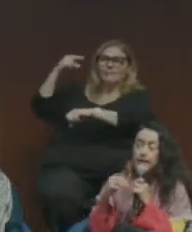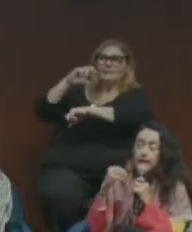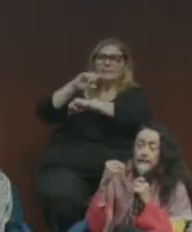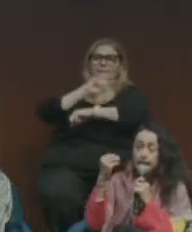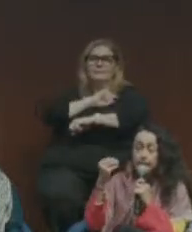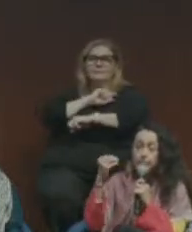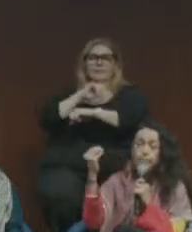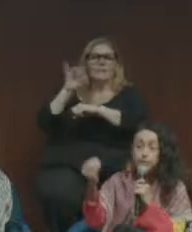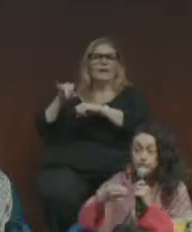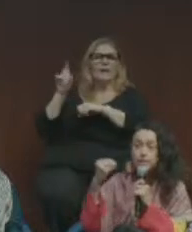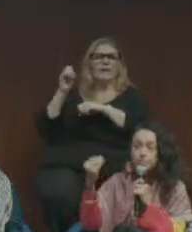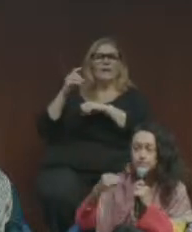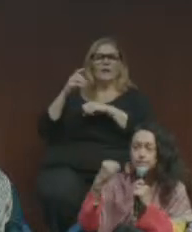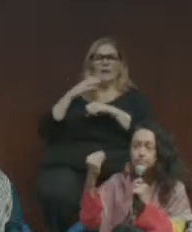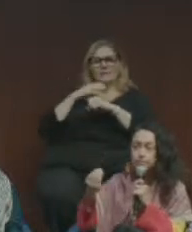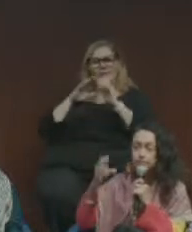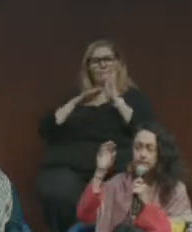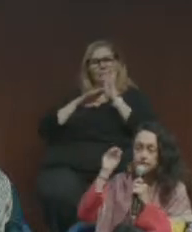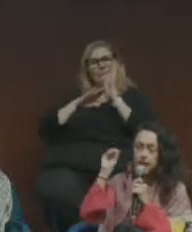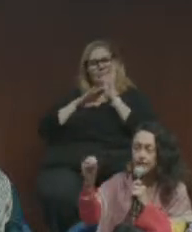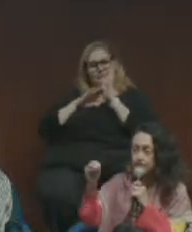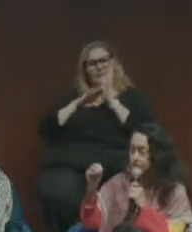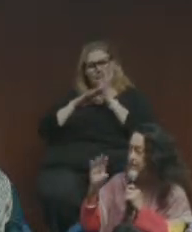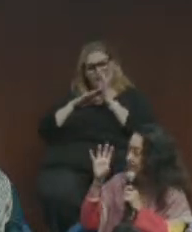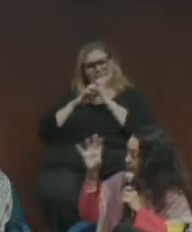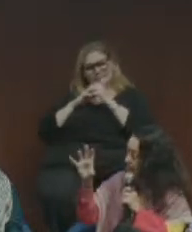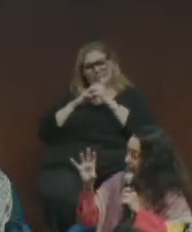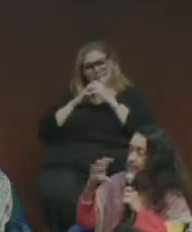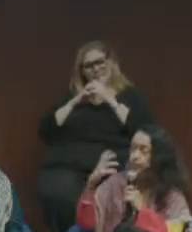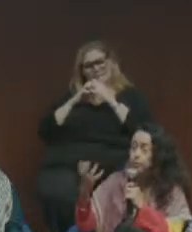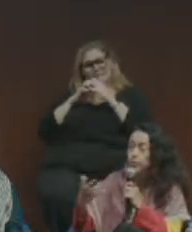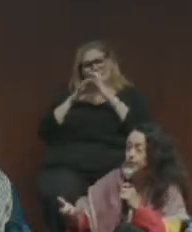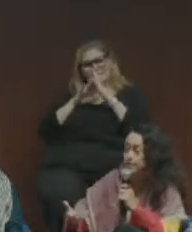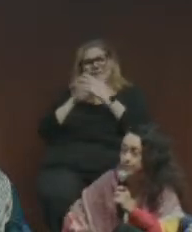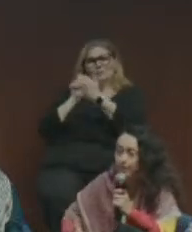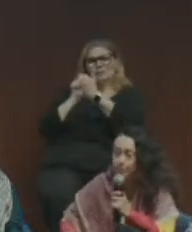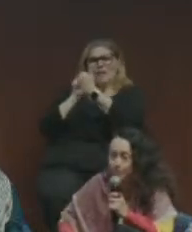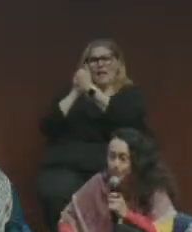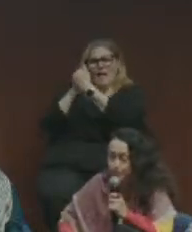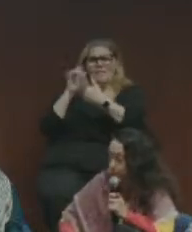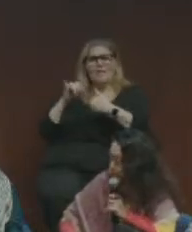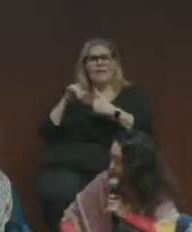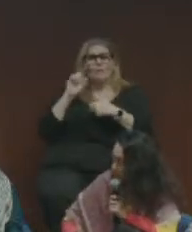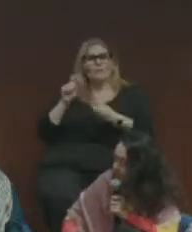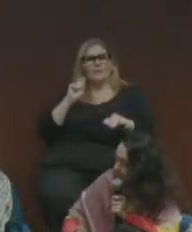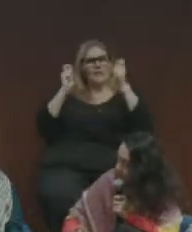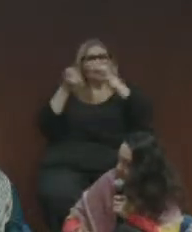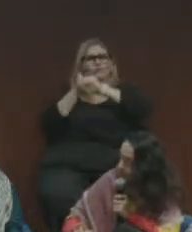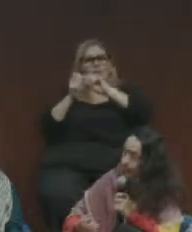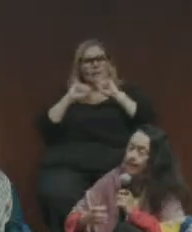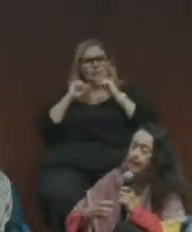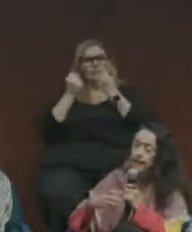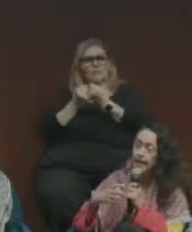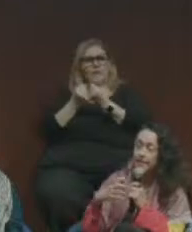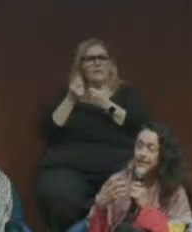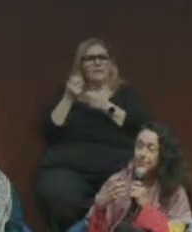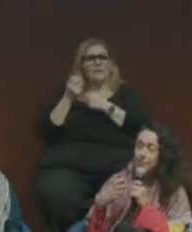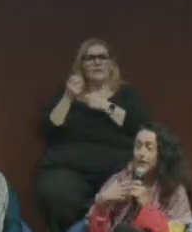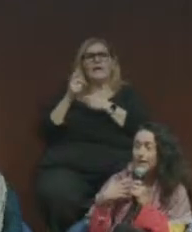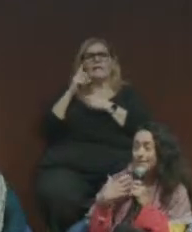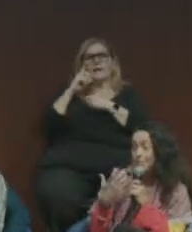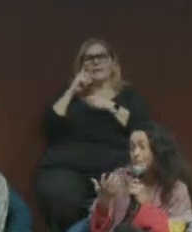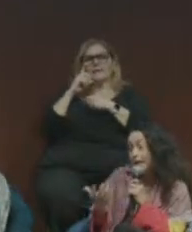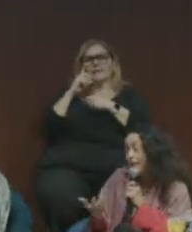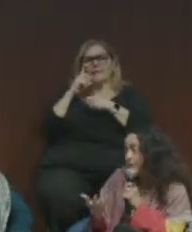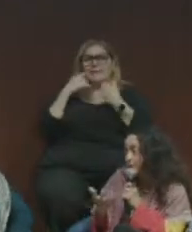punishment. And that by building and building and building and challenging that, we were going to be able to transform society, right? And I think